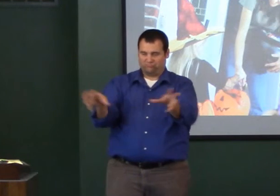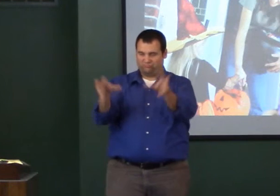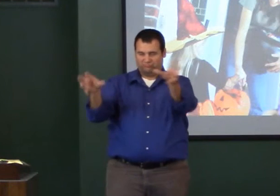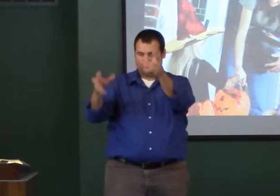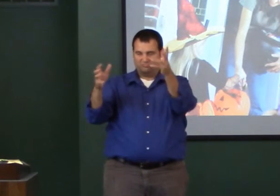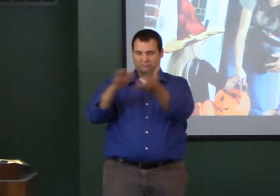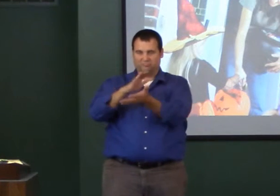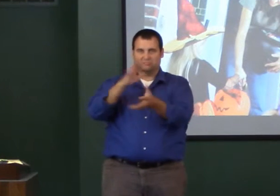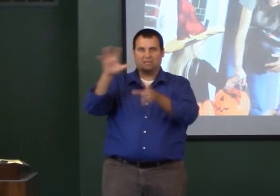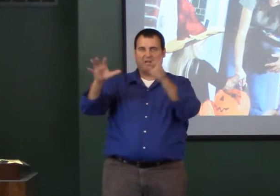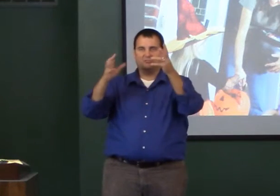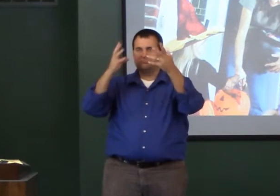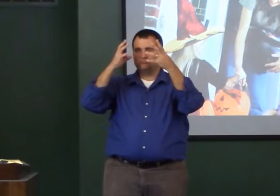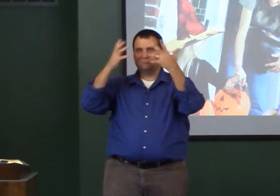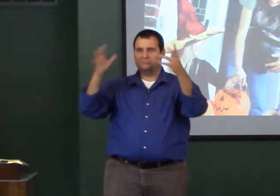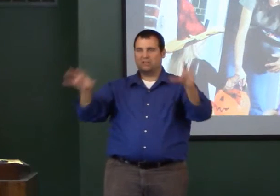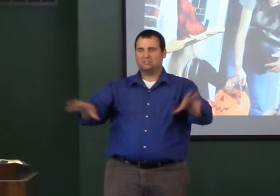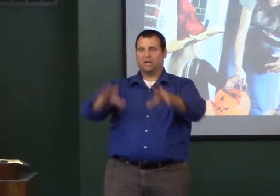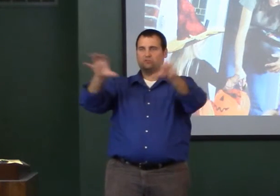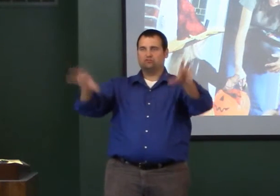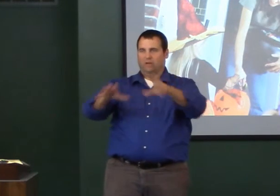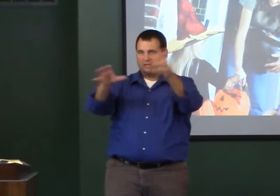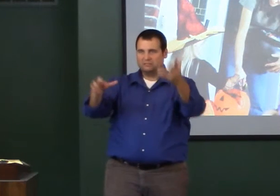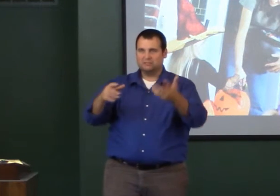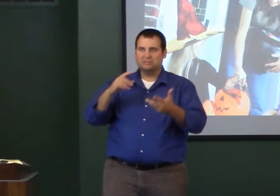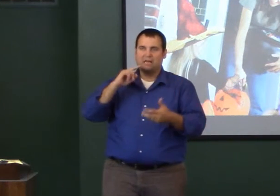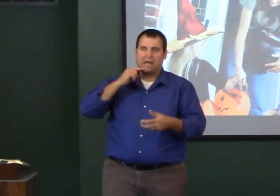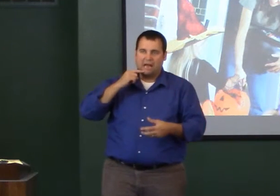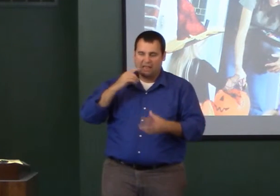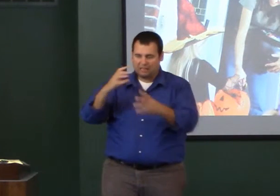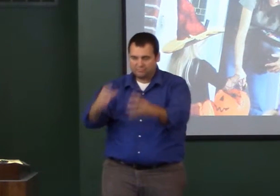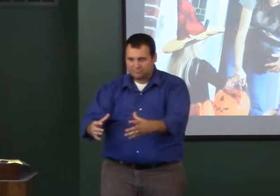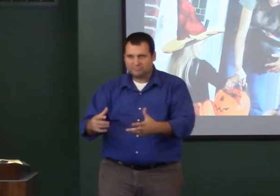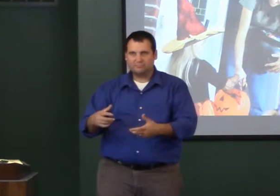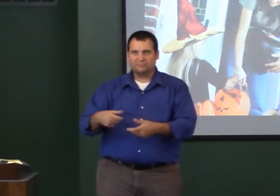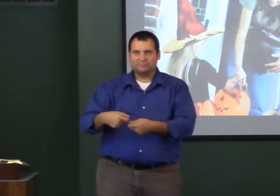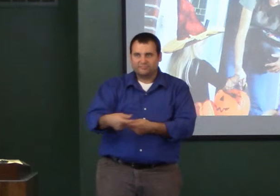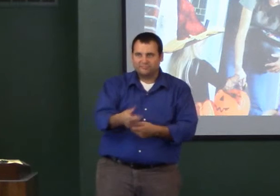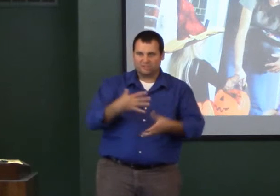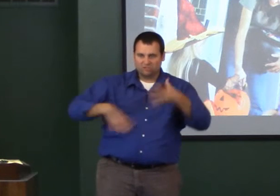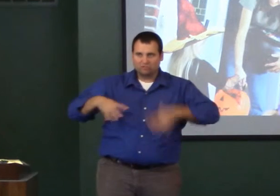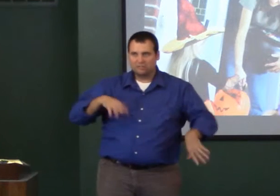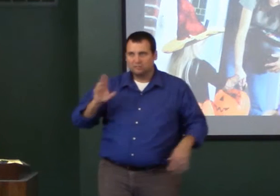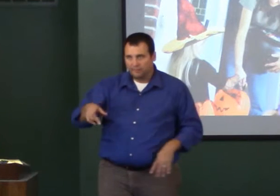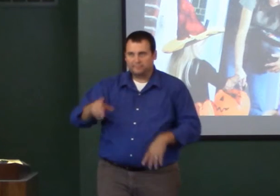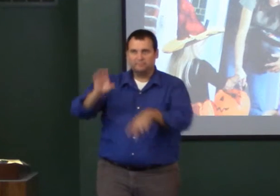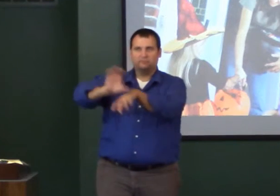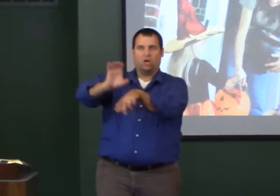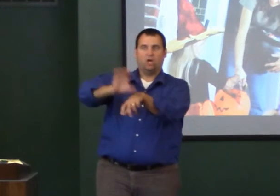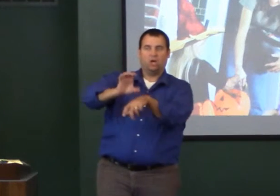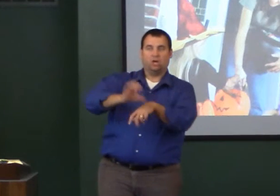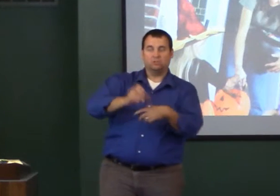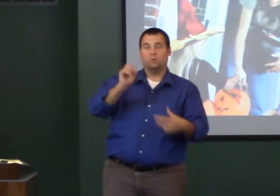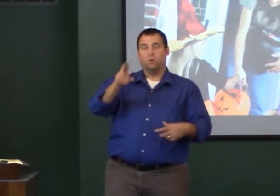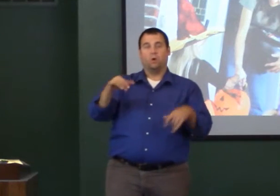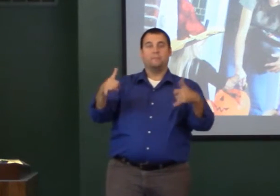they the decorations, Halloween decorations, and they dress up their